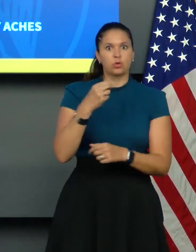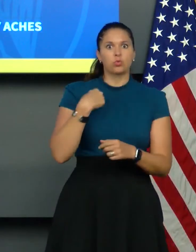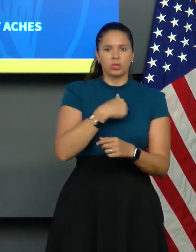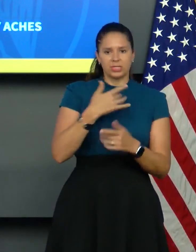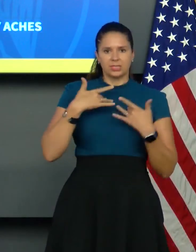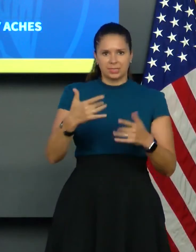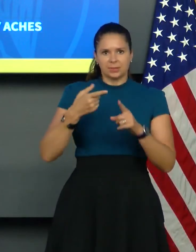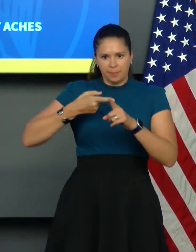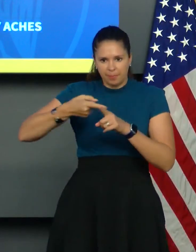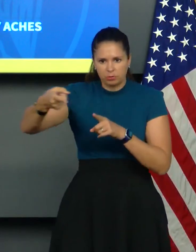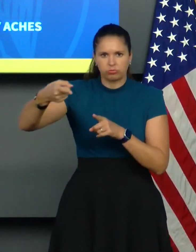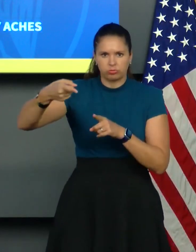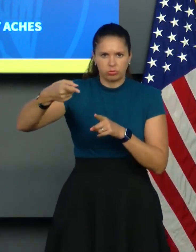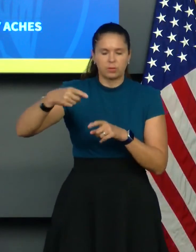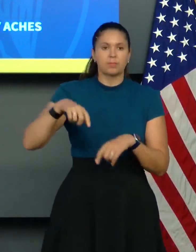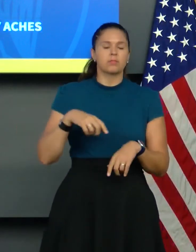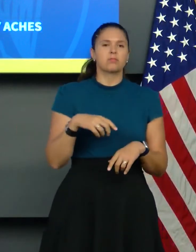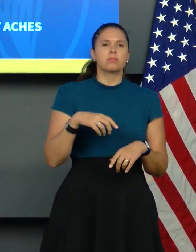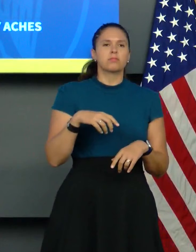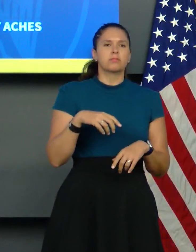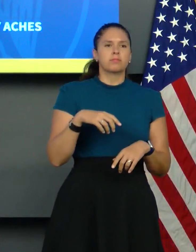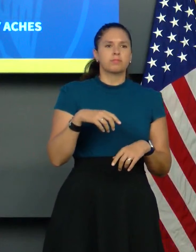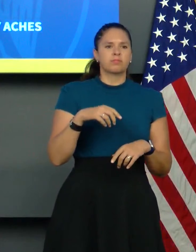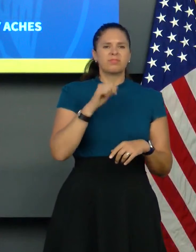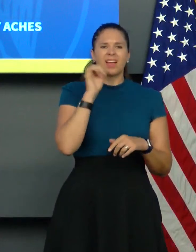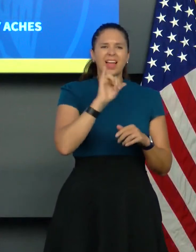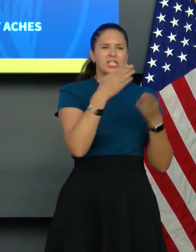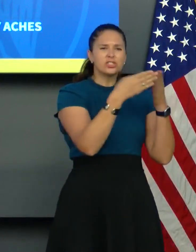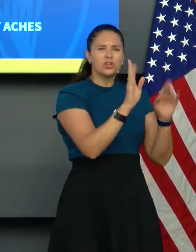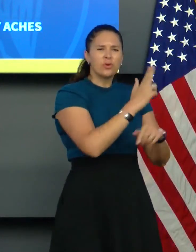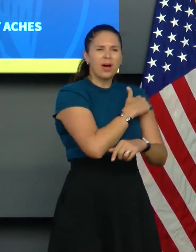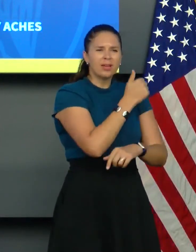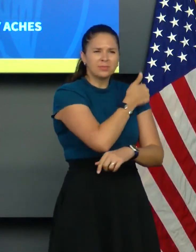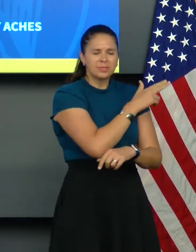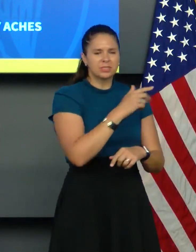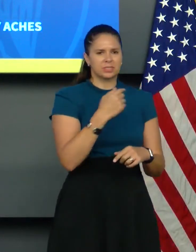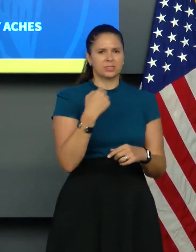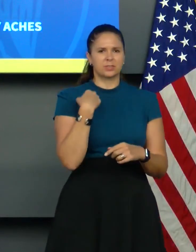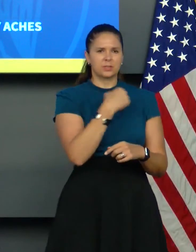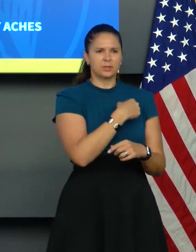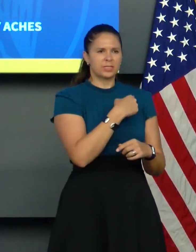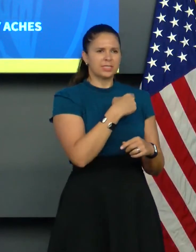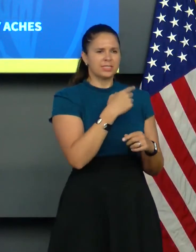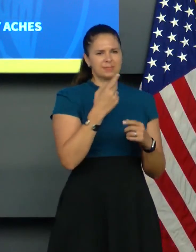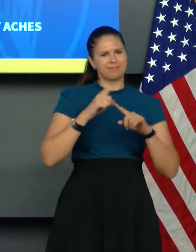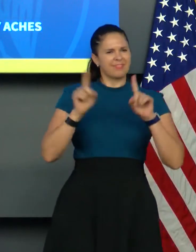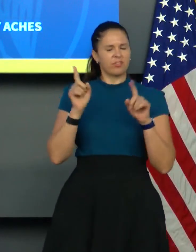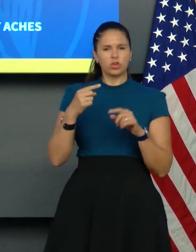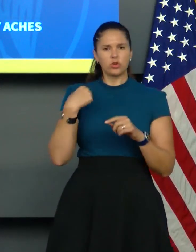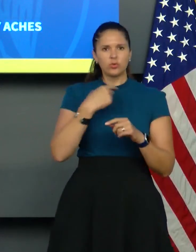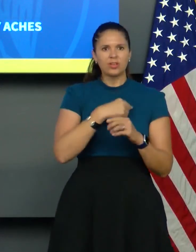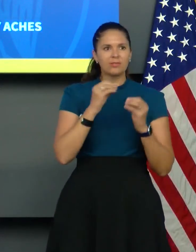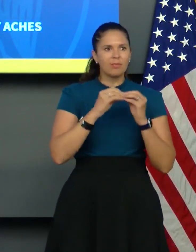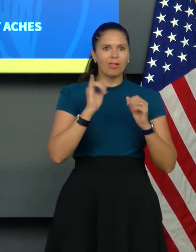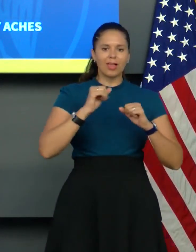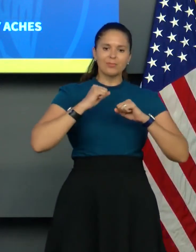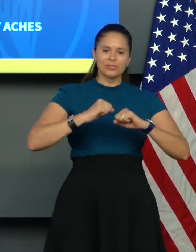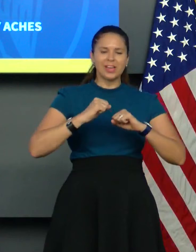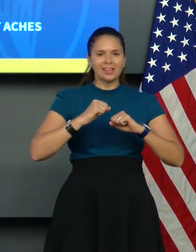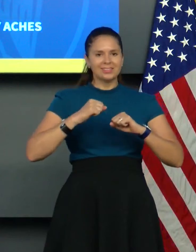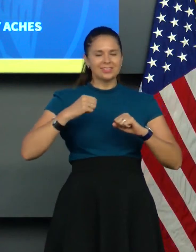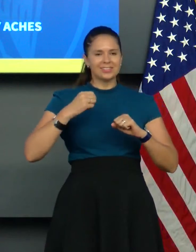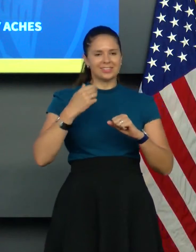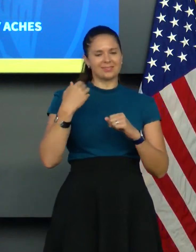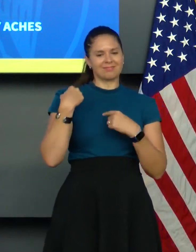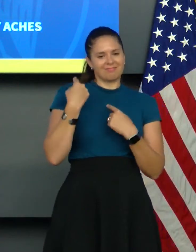So we, unlike the general hospitals, have been a little bit protected on our little island